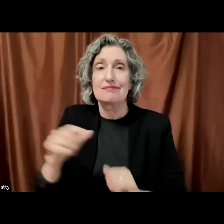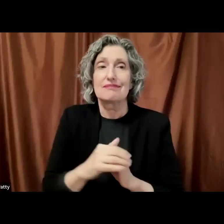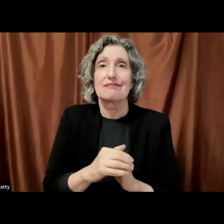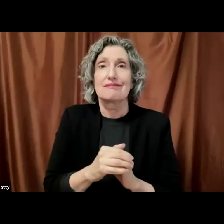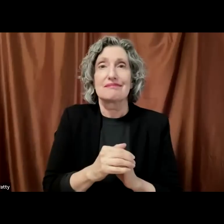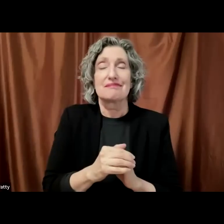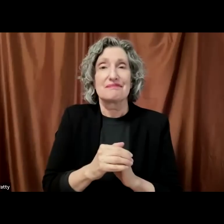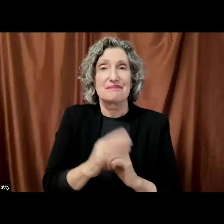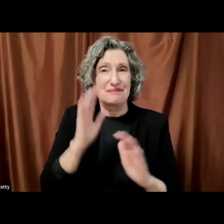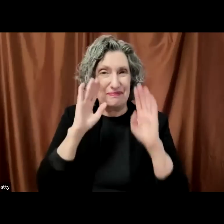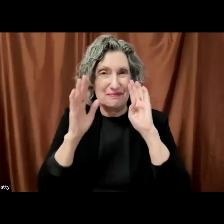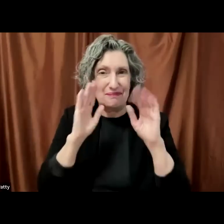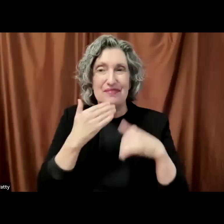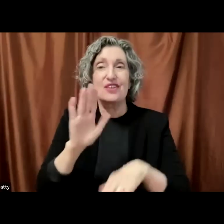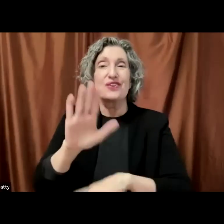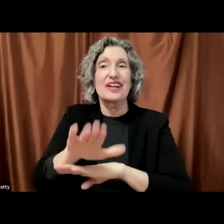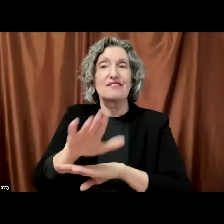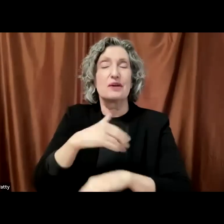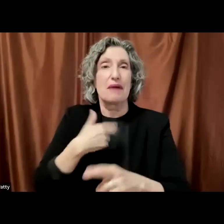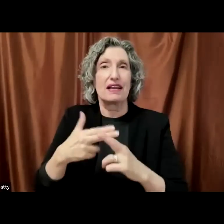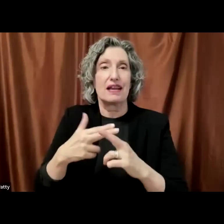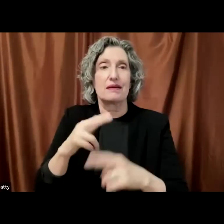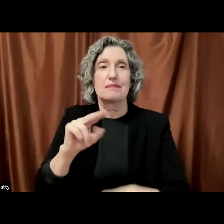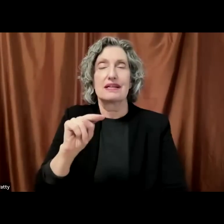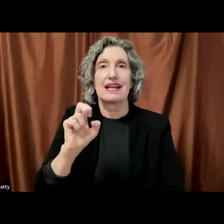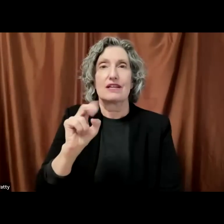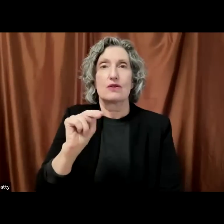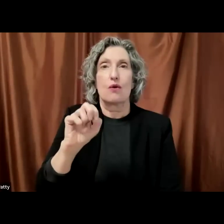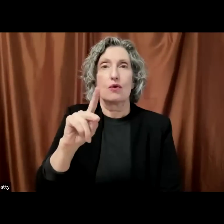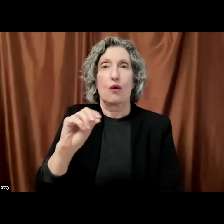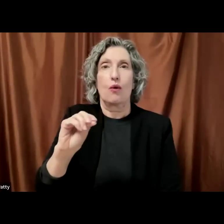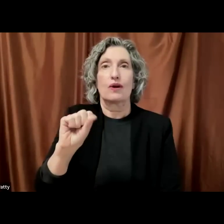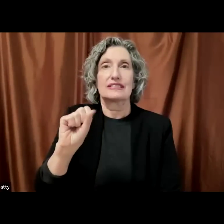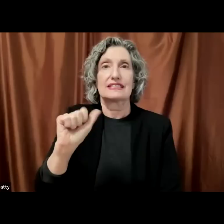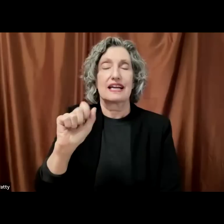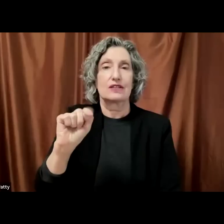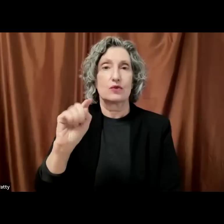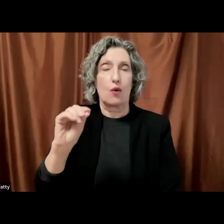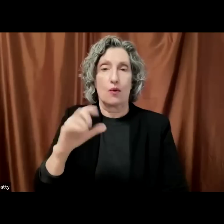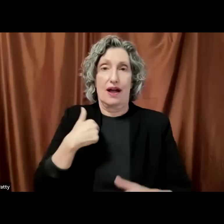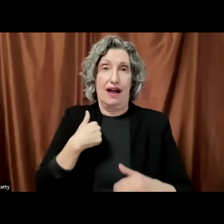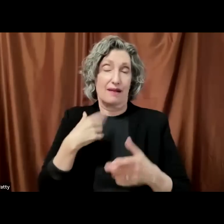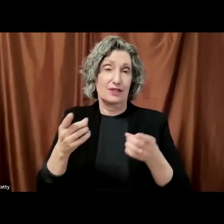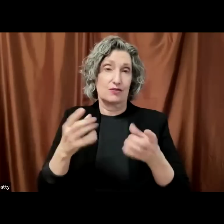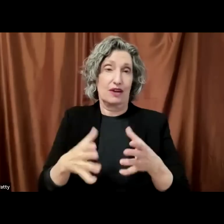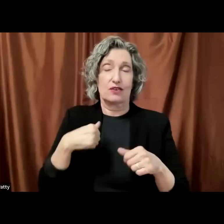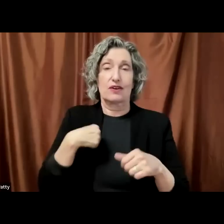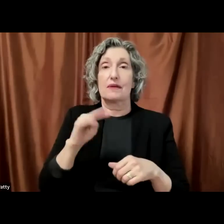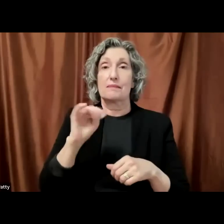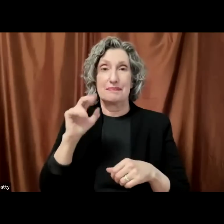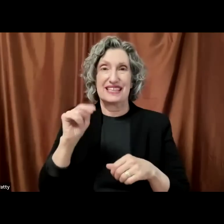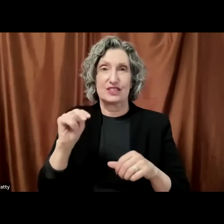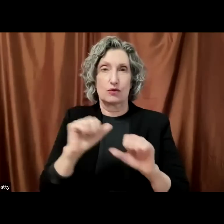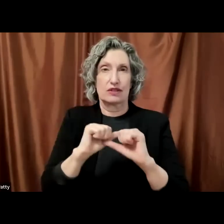afternoon, everyone. My name is Nonoko Sato. I'm the president and CEO of the Minnesota Council of Nonprofits. We are one of the largest state associations